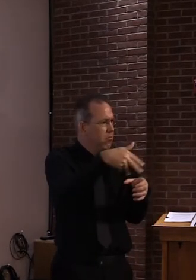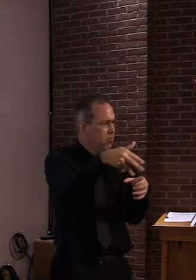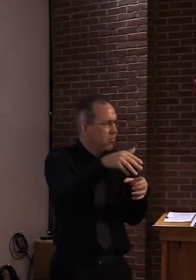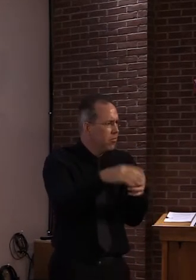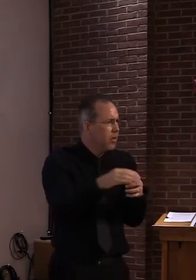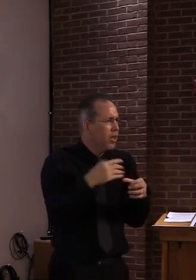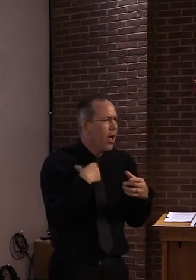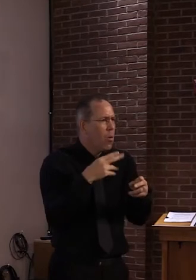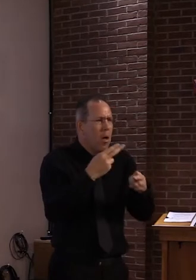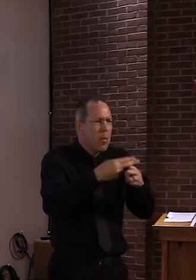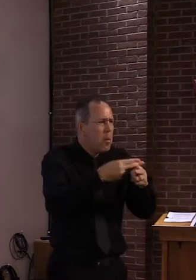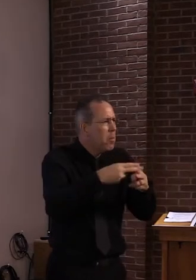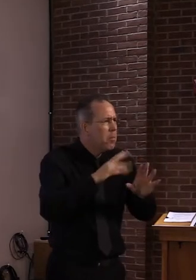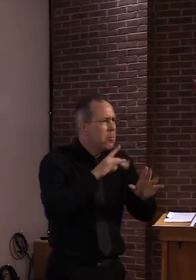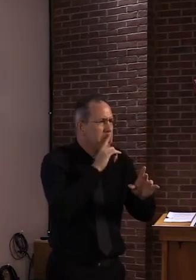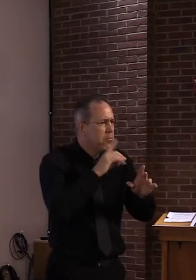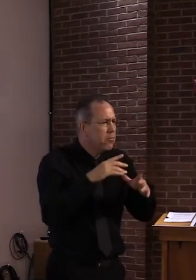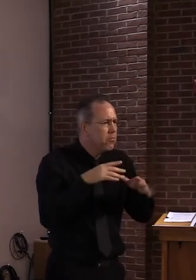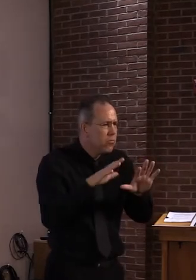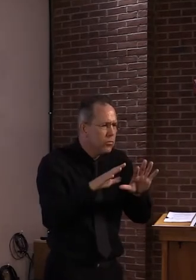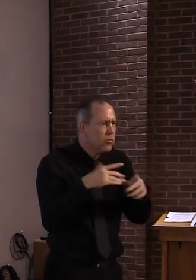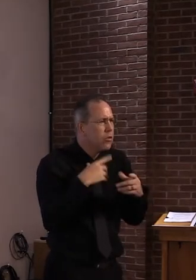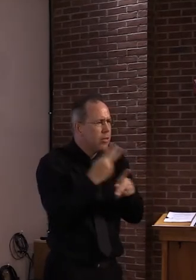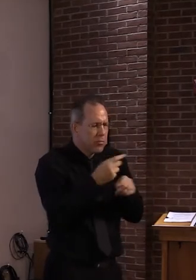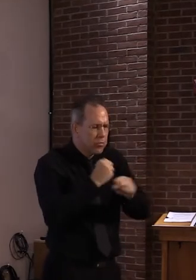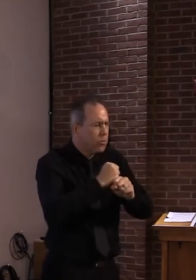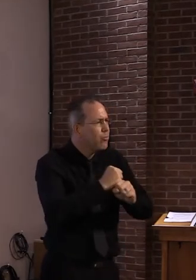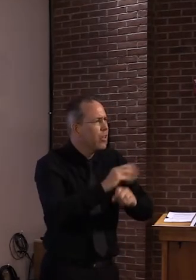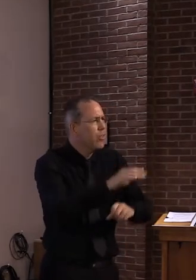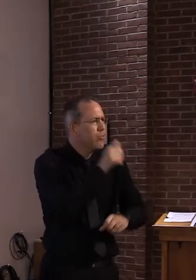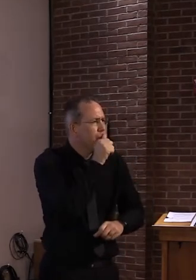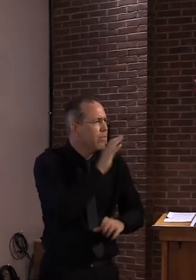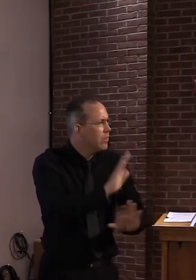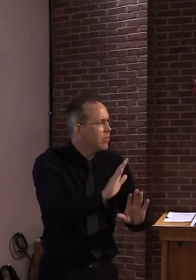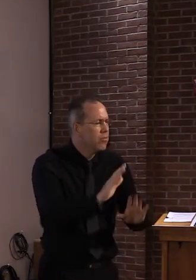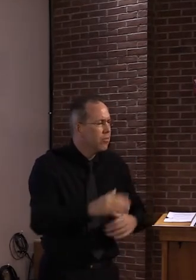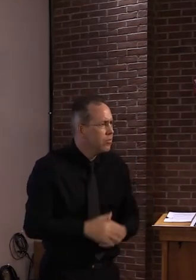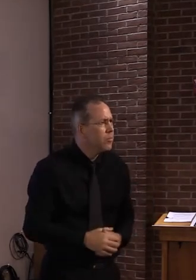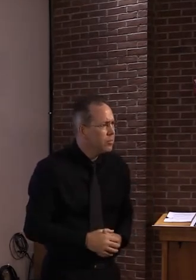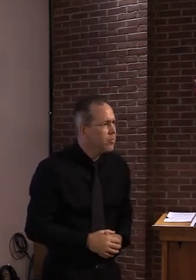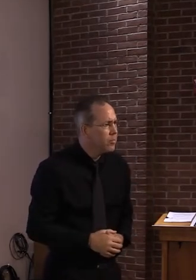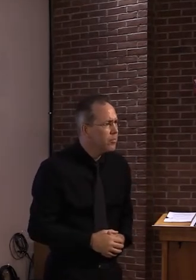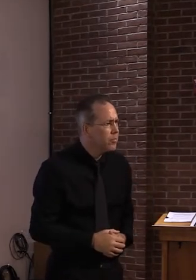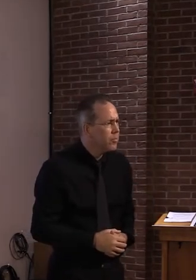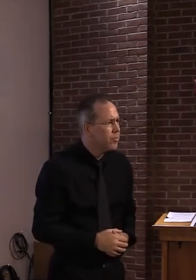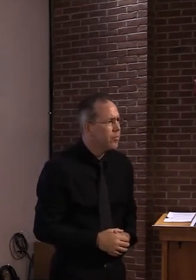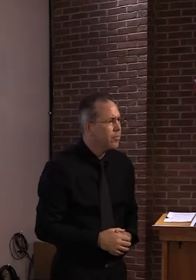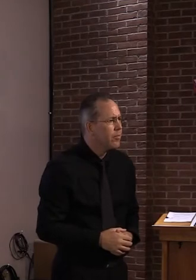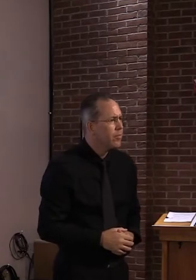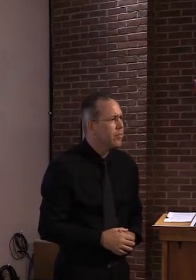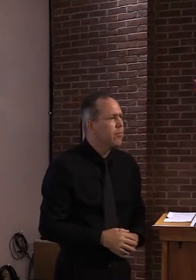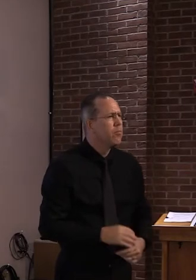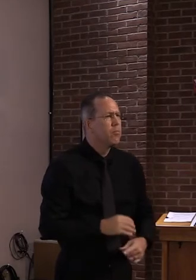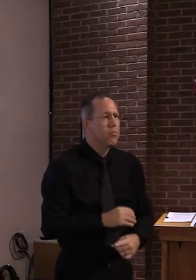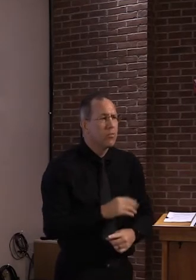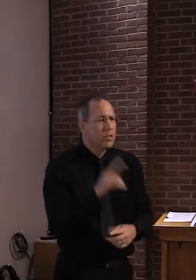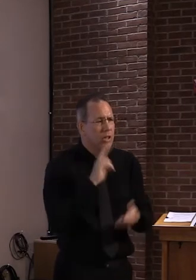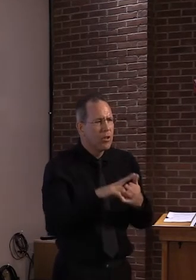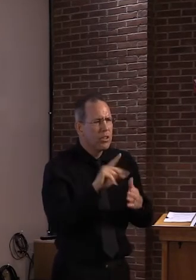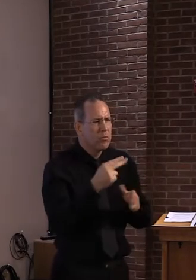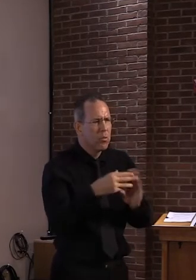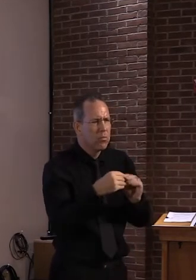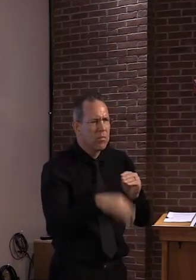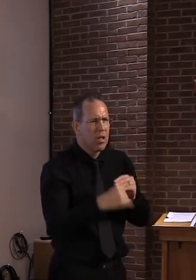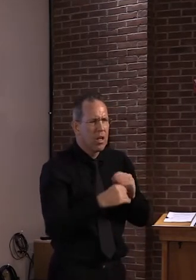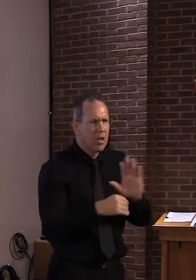risk. I'll leave it at that. Secretary okay. Smith wants to give you an extra comment. Yeah, I just wanted to come